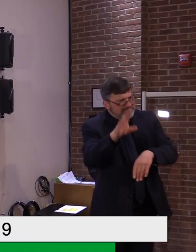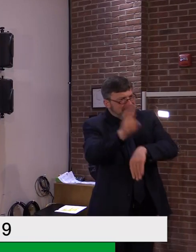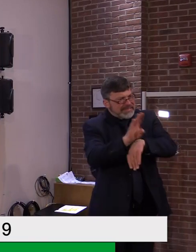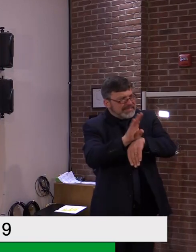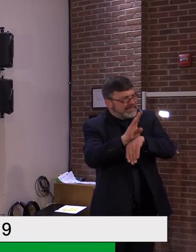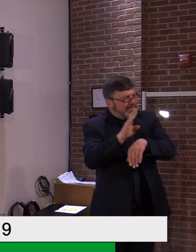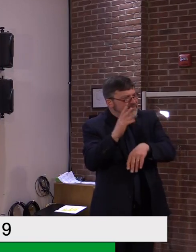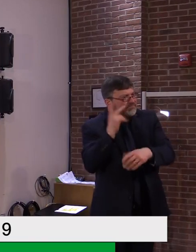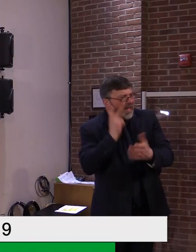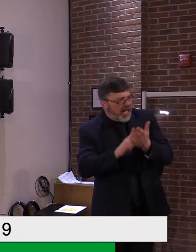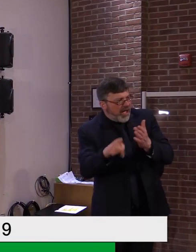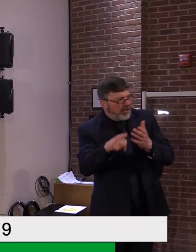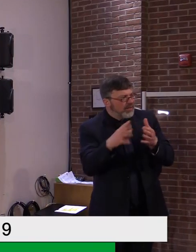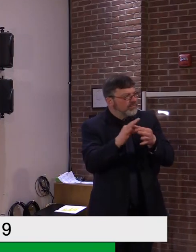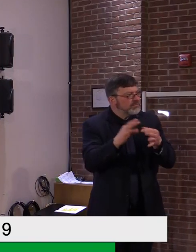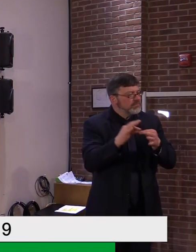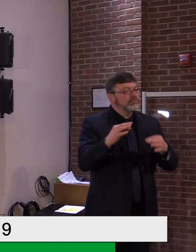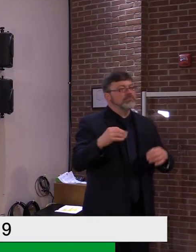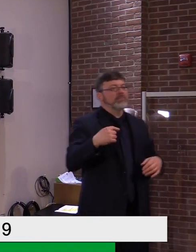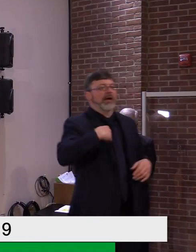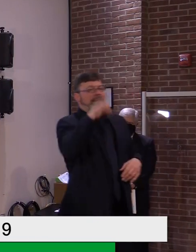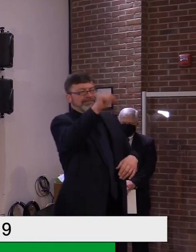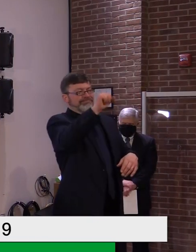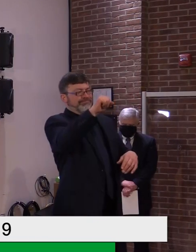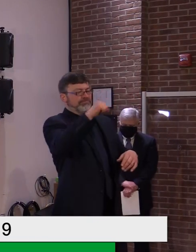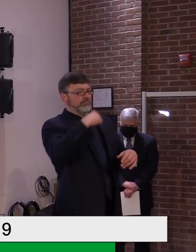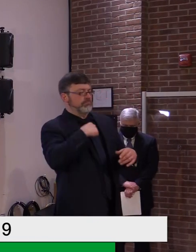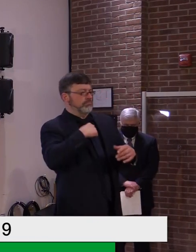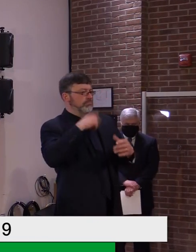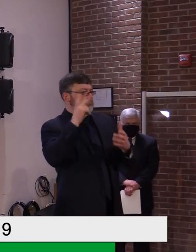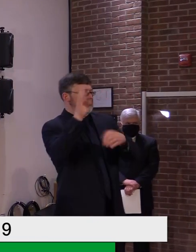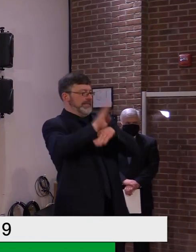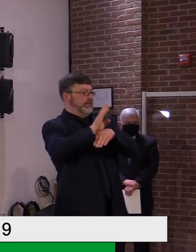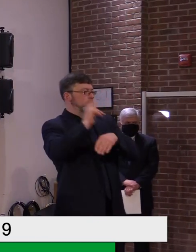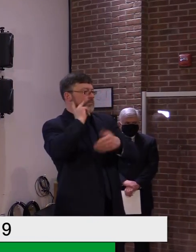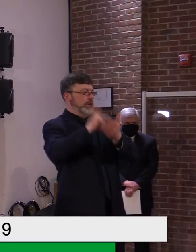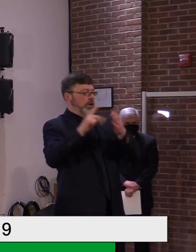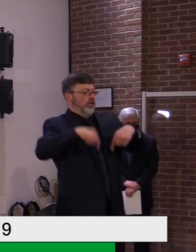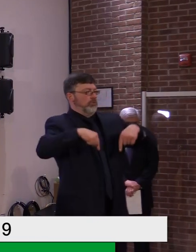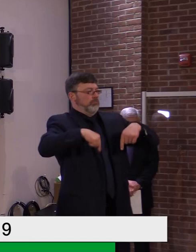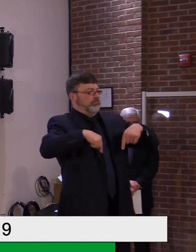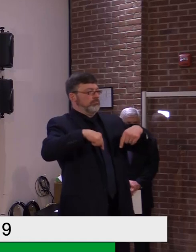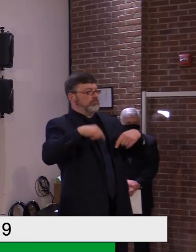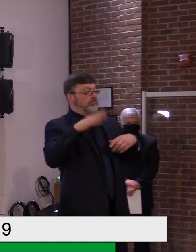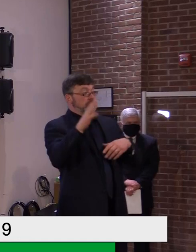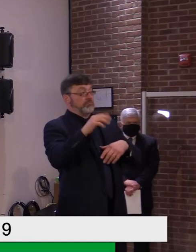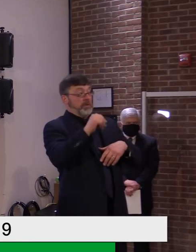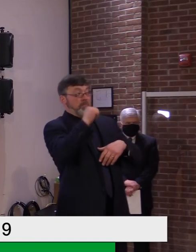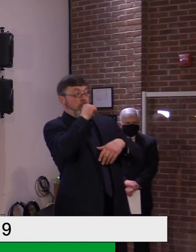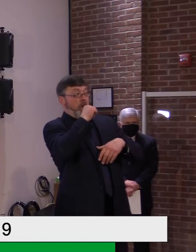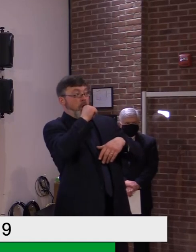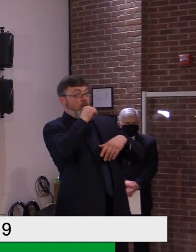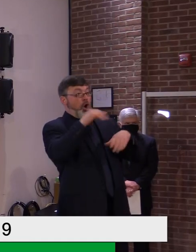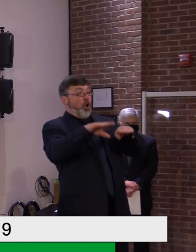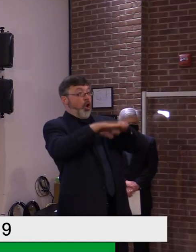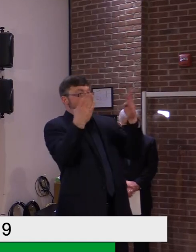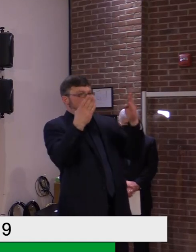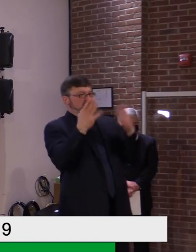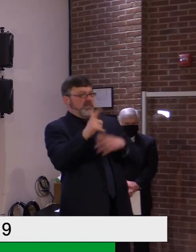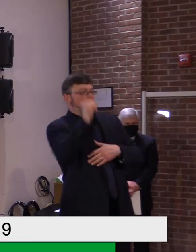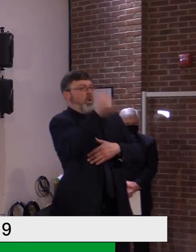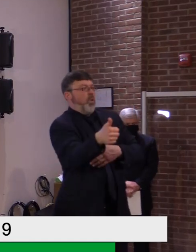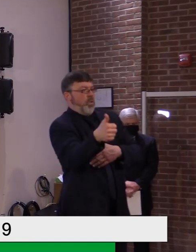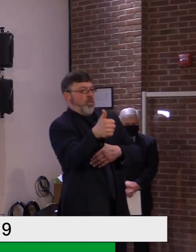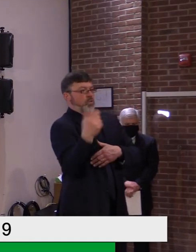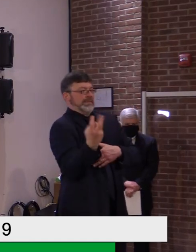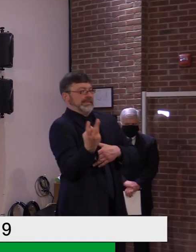Yeah, I'm happy to help with that. You know, bars will be permitted to open on Wednesday, but they're required